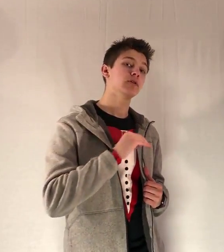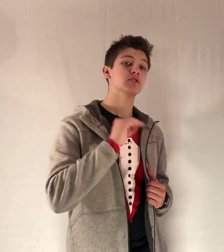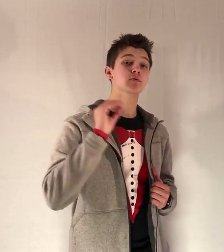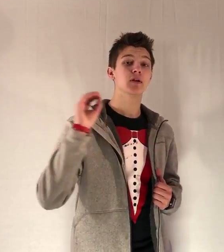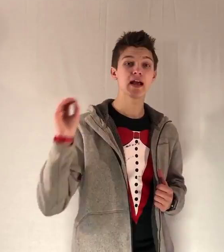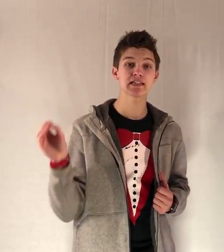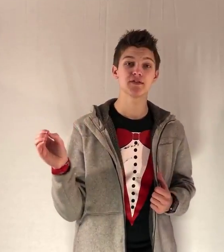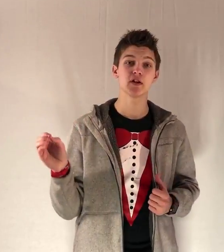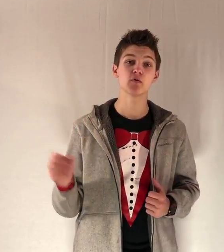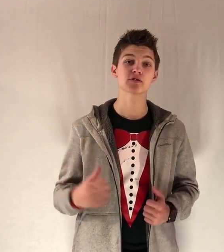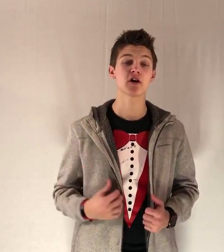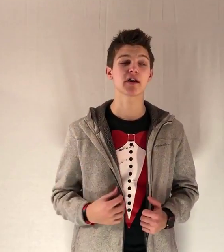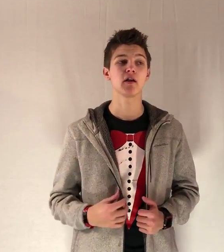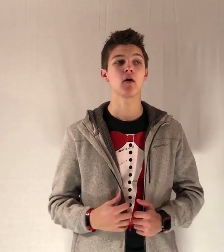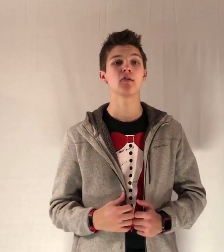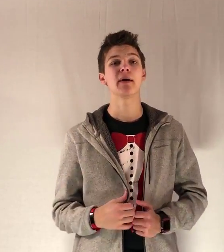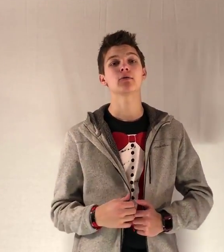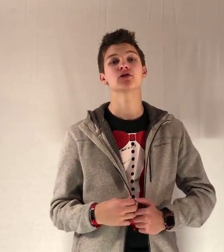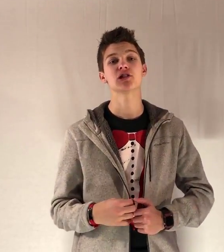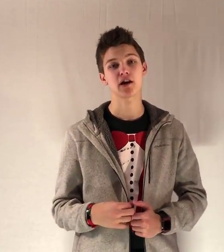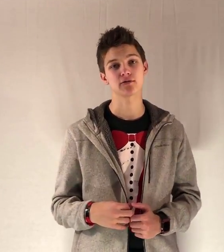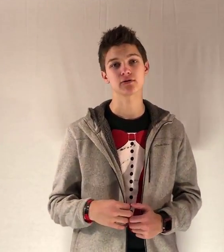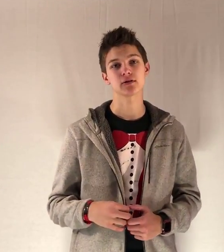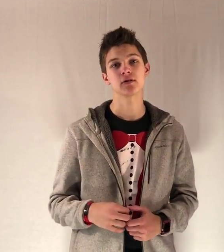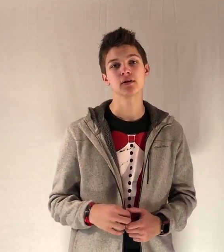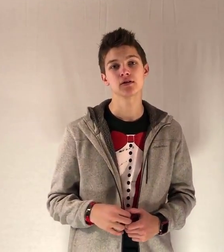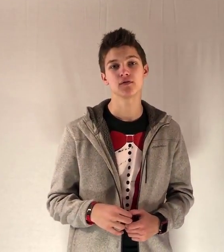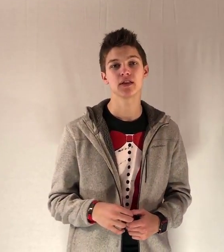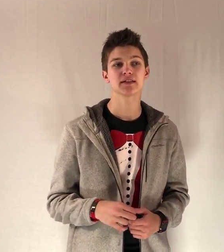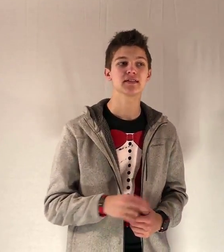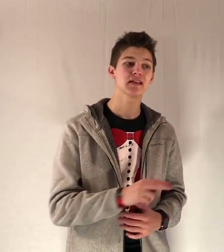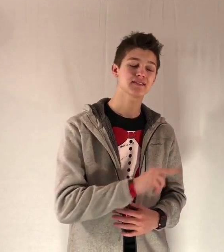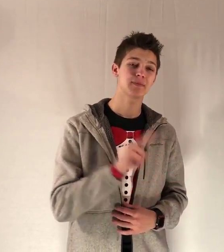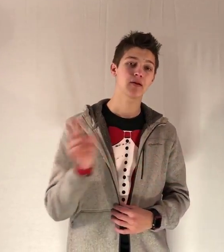into next video. We're talking all about checkers. So if you'd like to see that, it's coming out